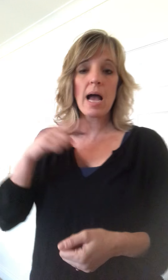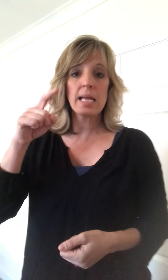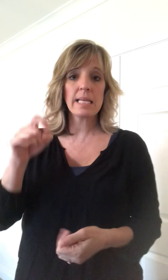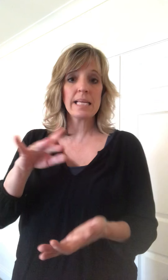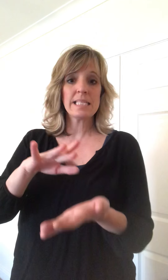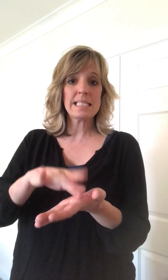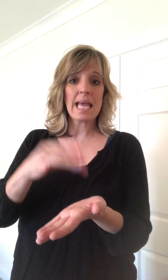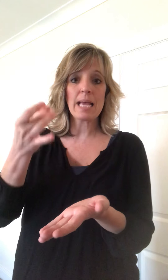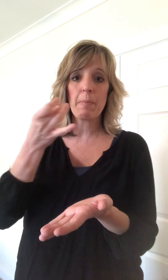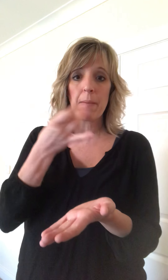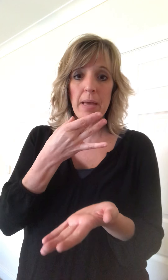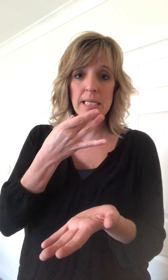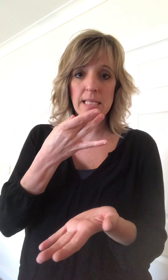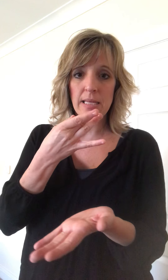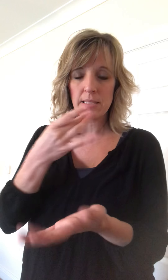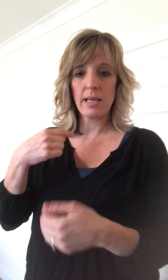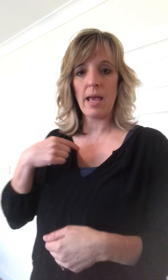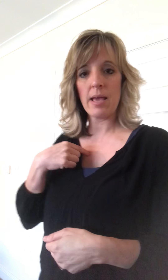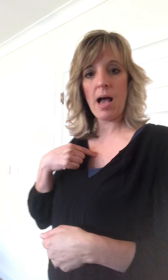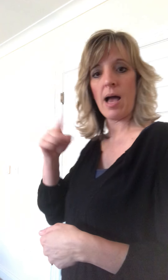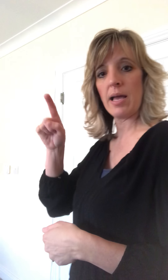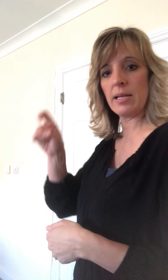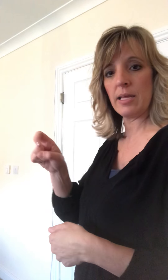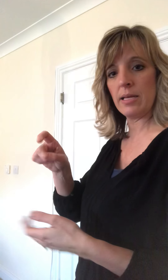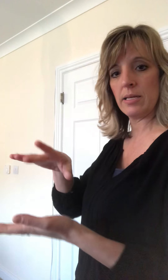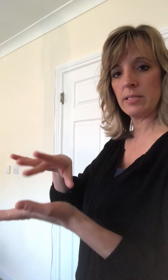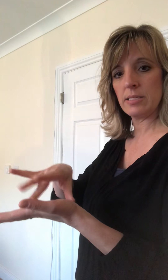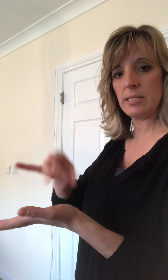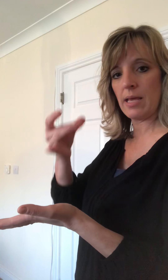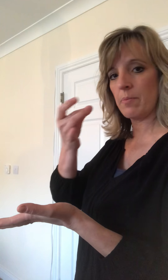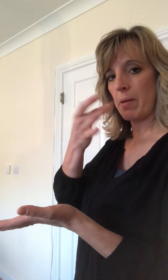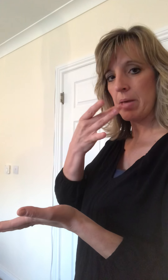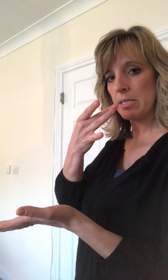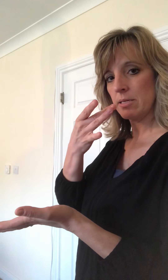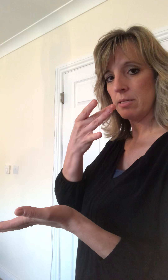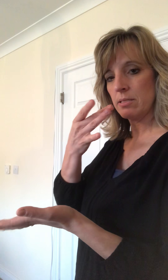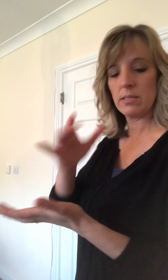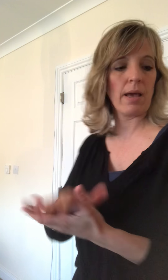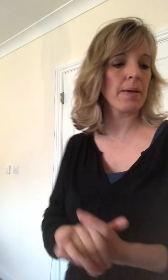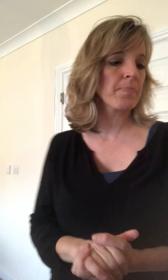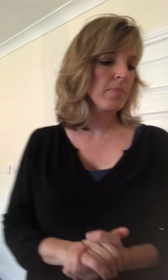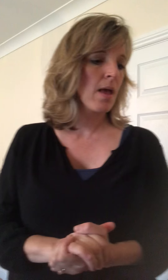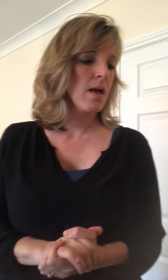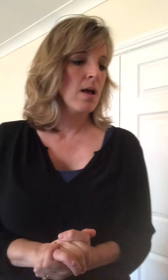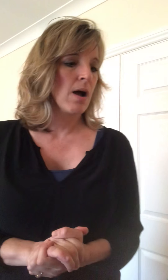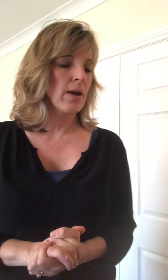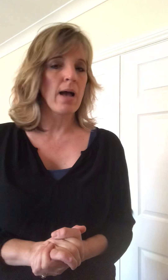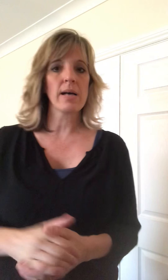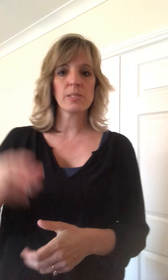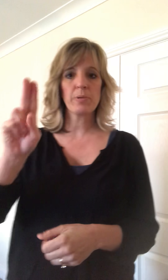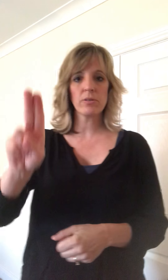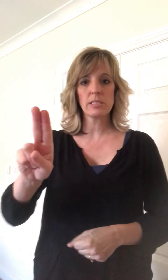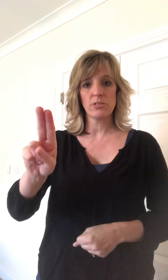I need to take my medicine, okay? I need to take my medicine, okay? All right, hospital is you